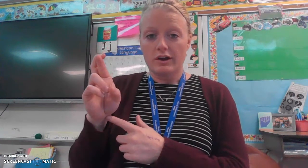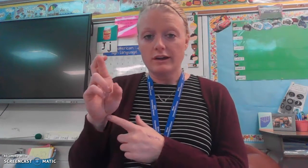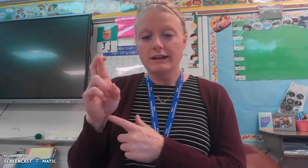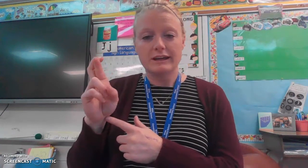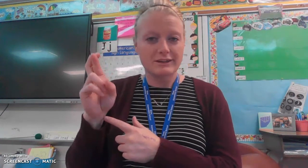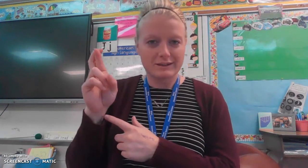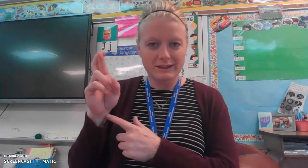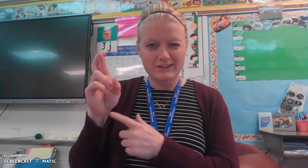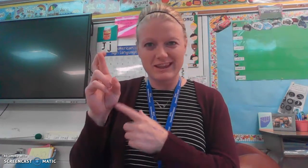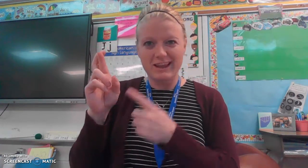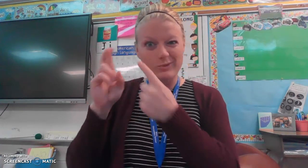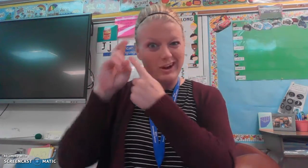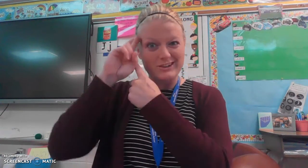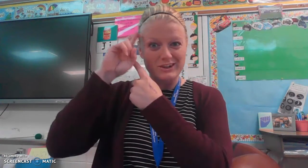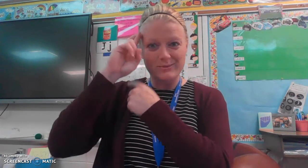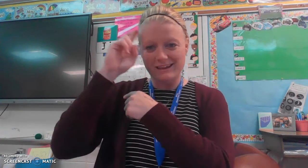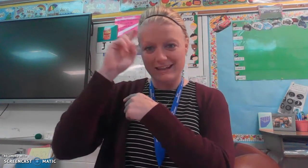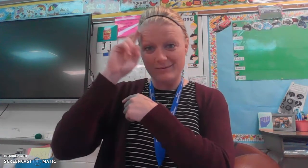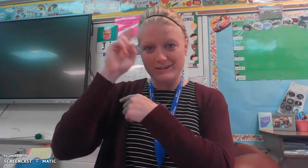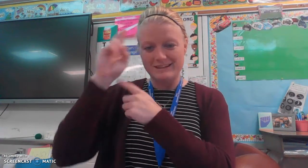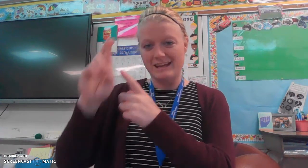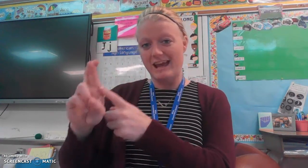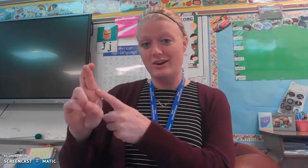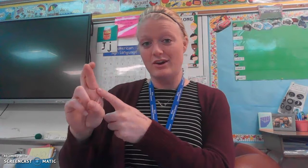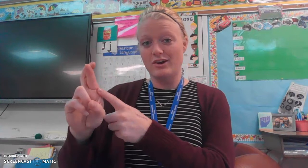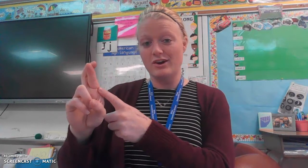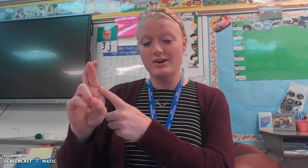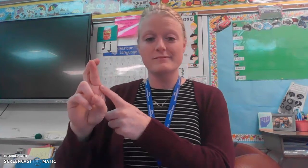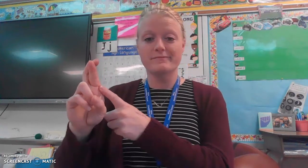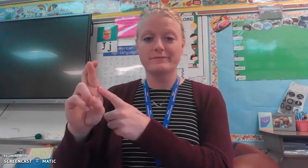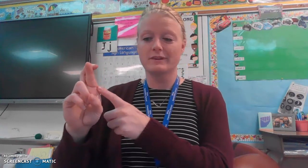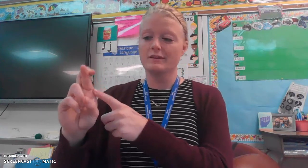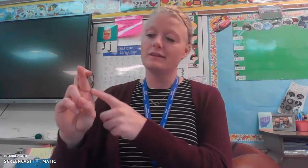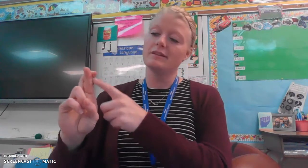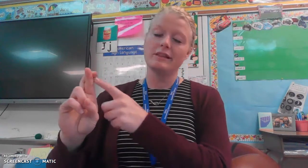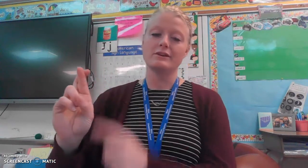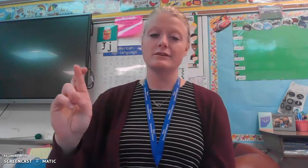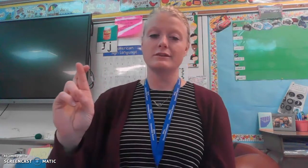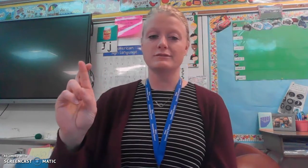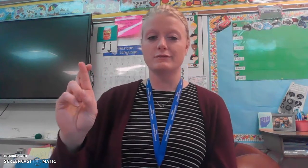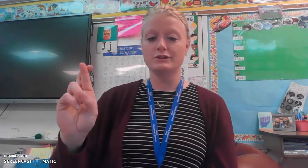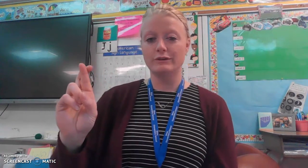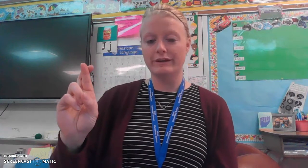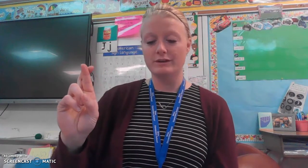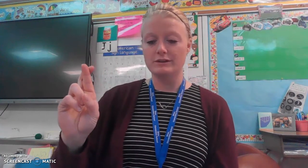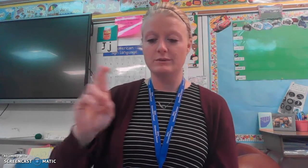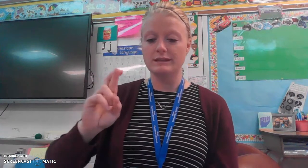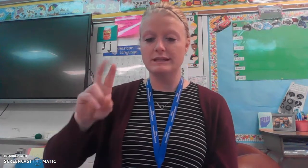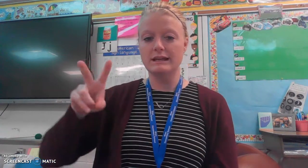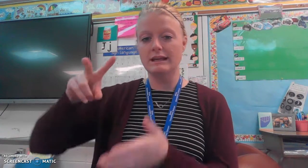R, just like Roger when he taps on his head. R, letter, first 2 fingers are twisted.